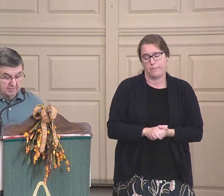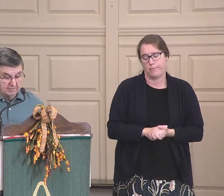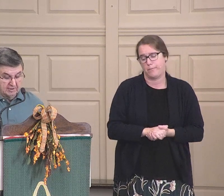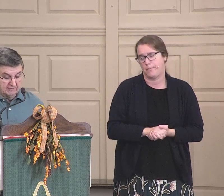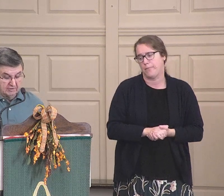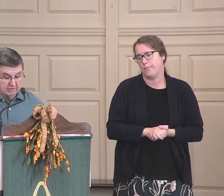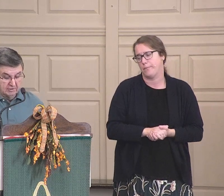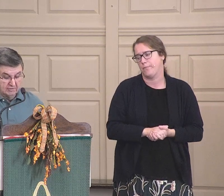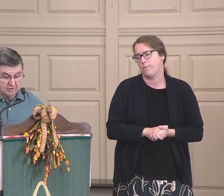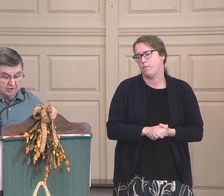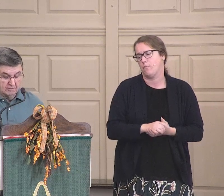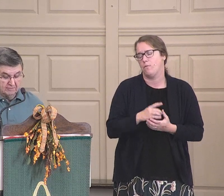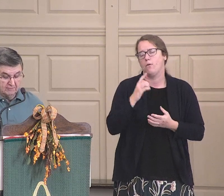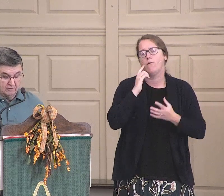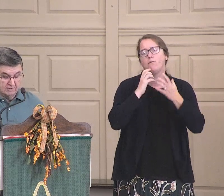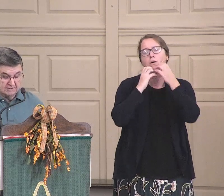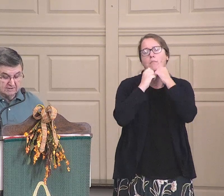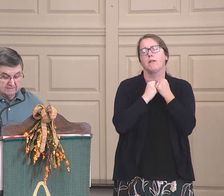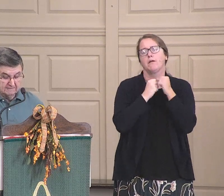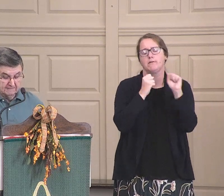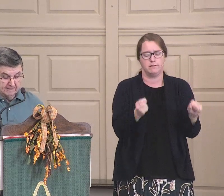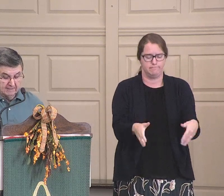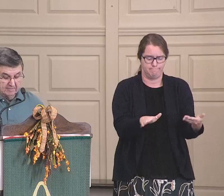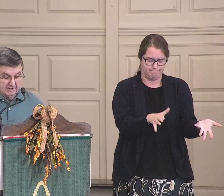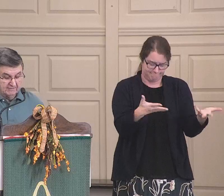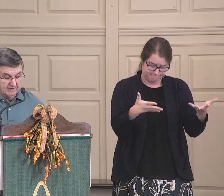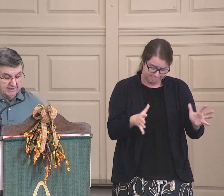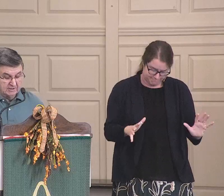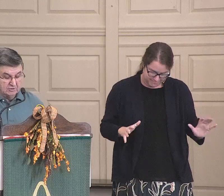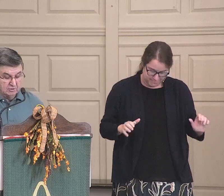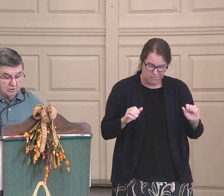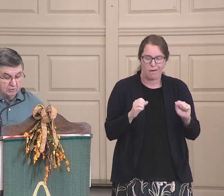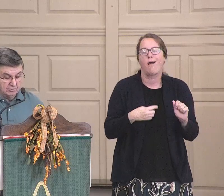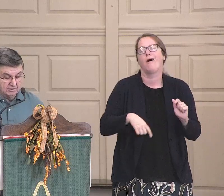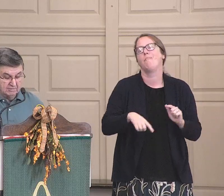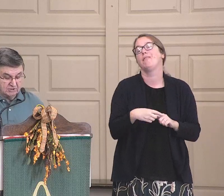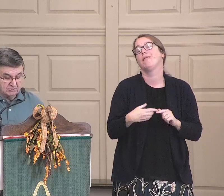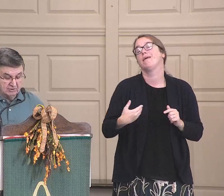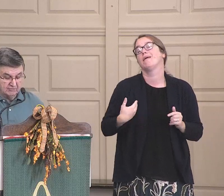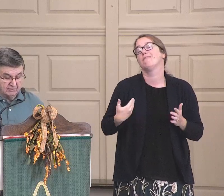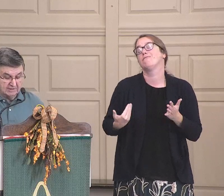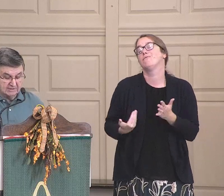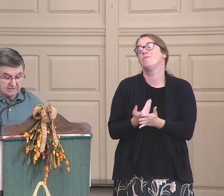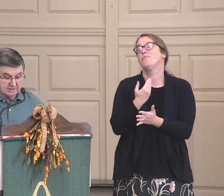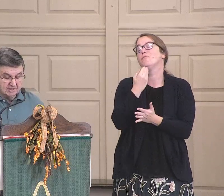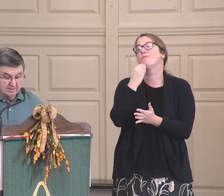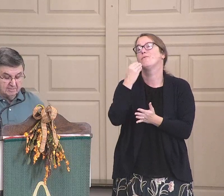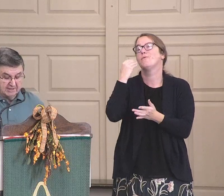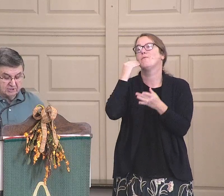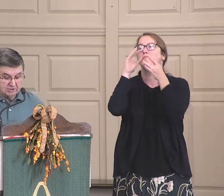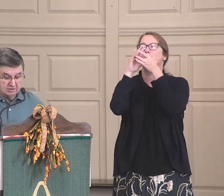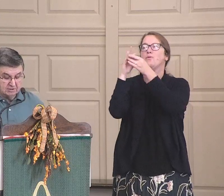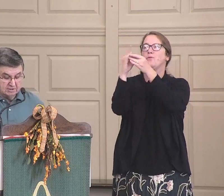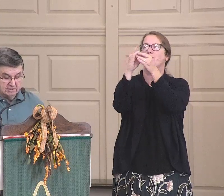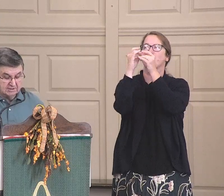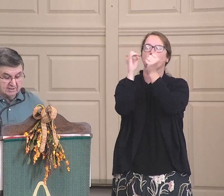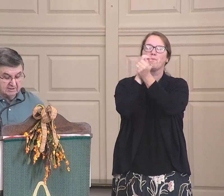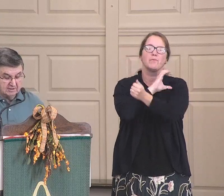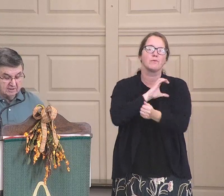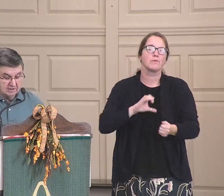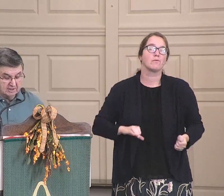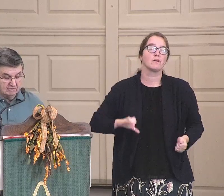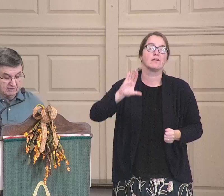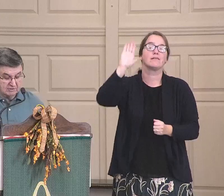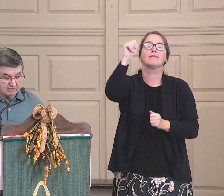And for our beloved who have gone before us, may they find a new home in the mystery of Christ's passion,